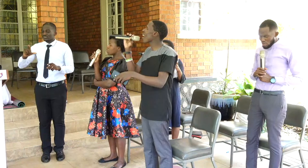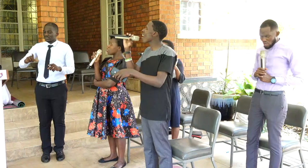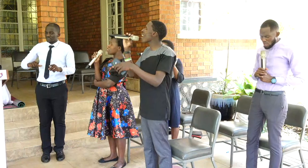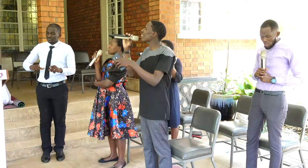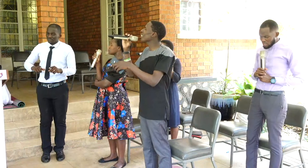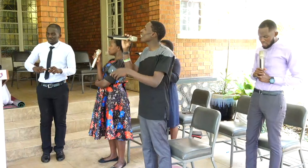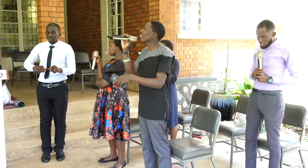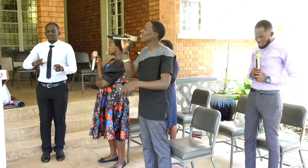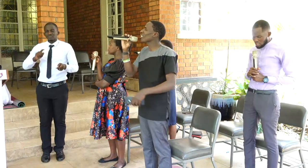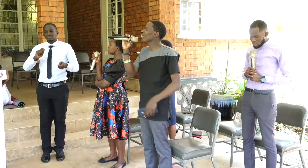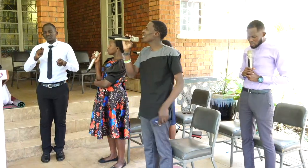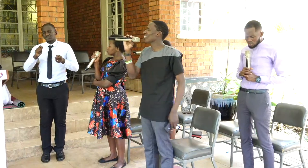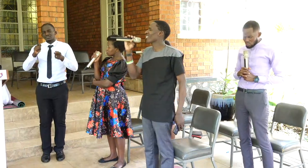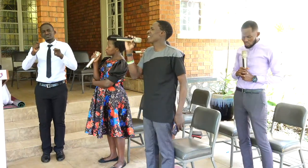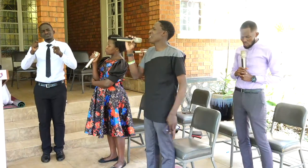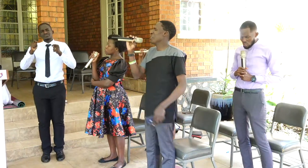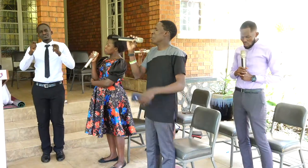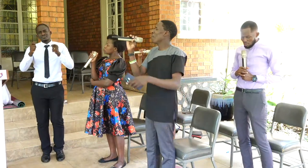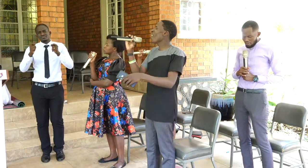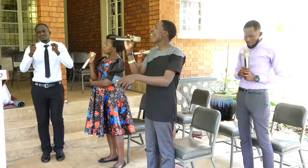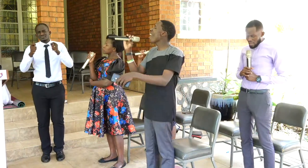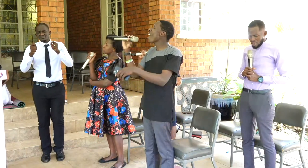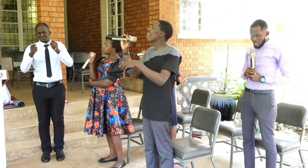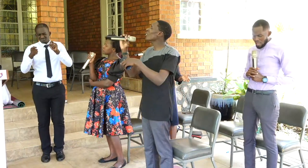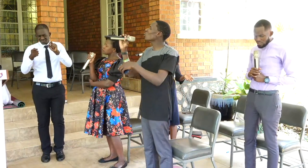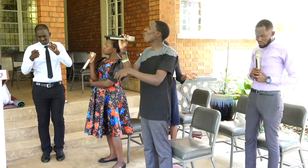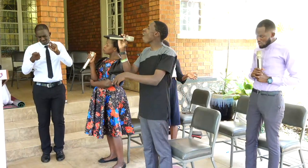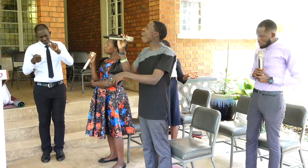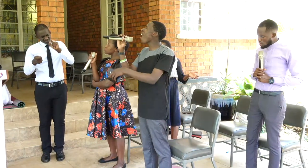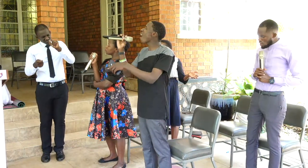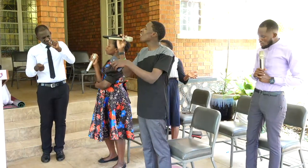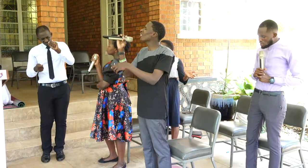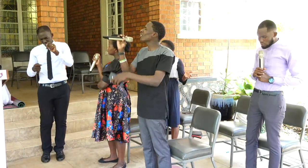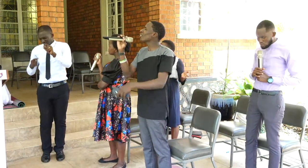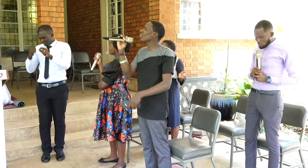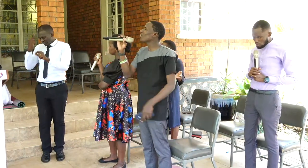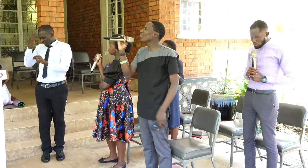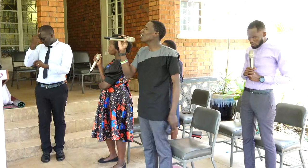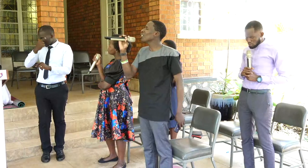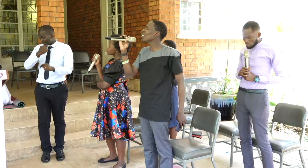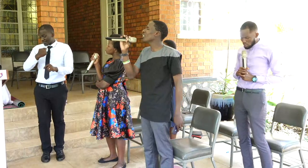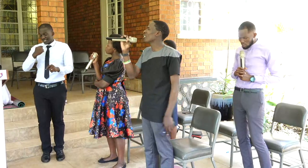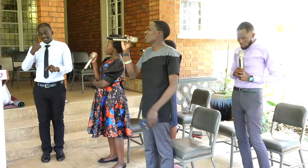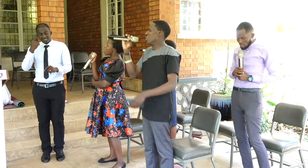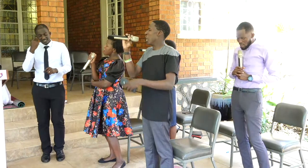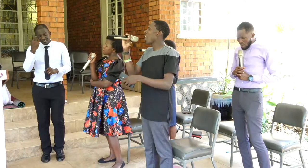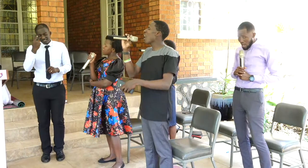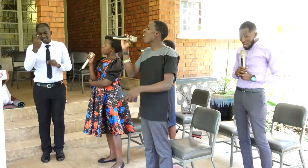Turn his face towards you.